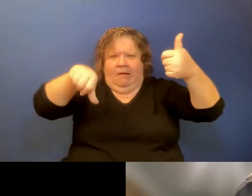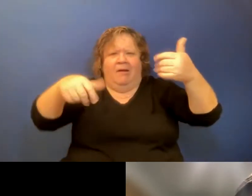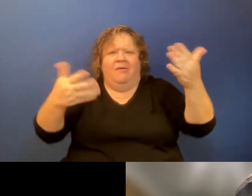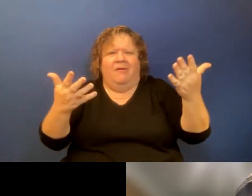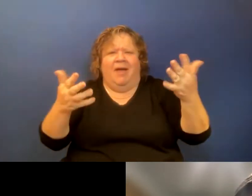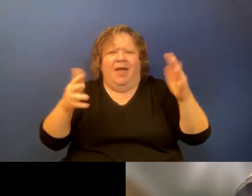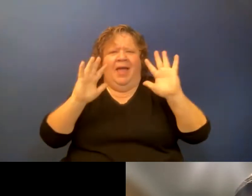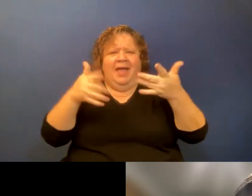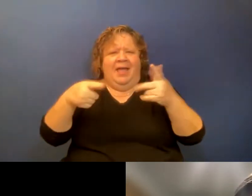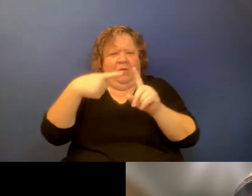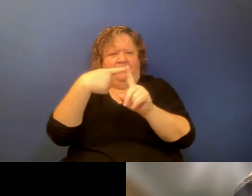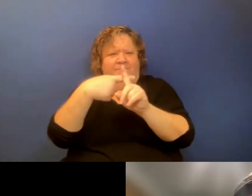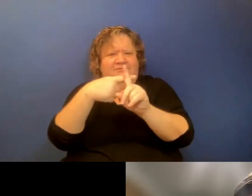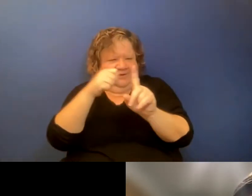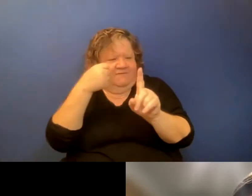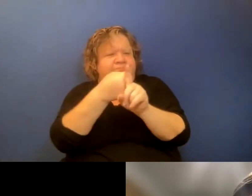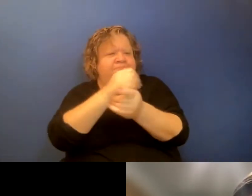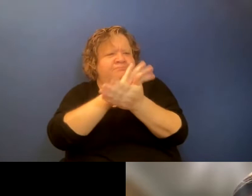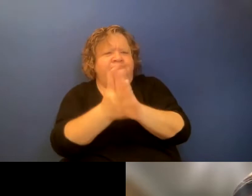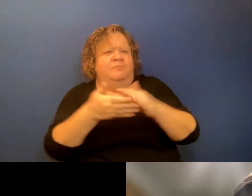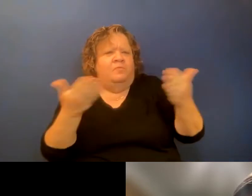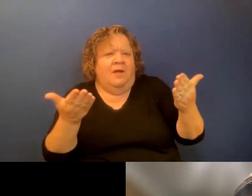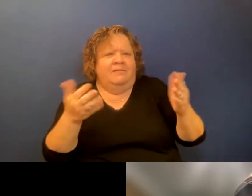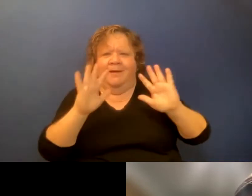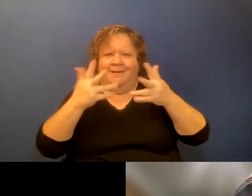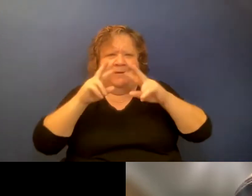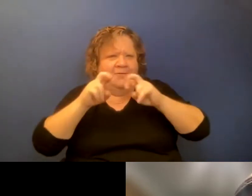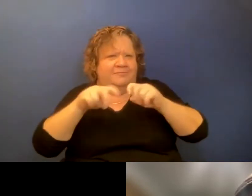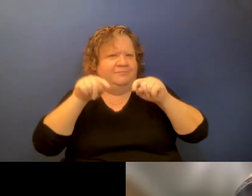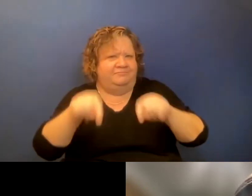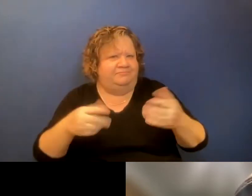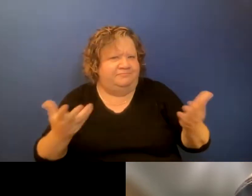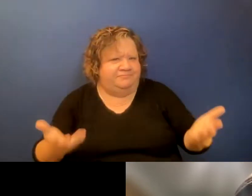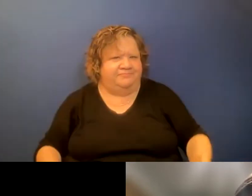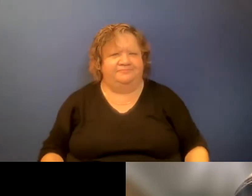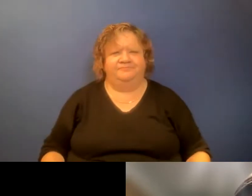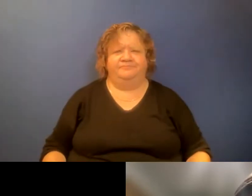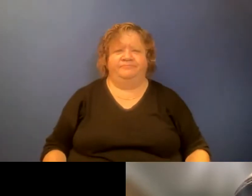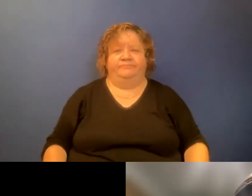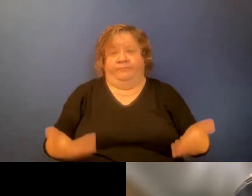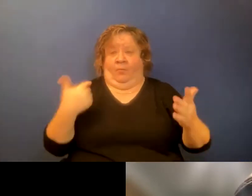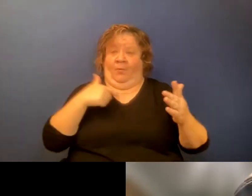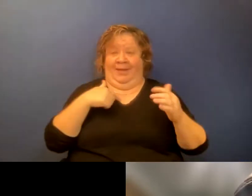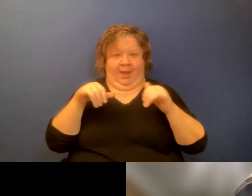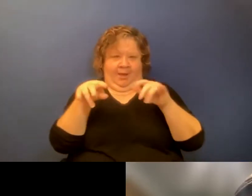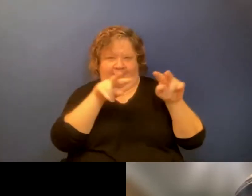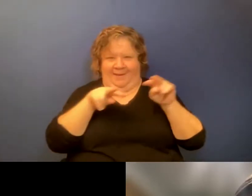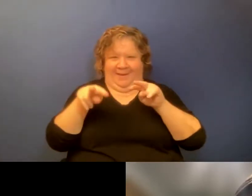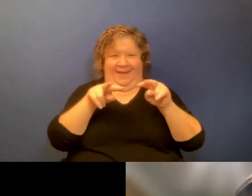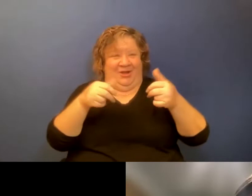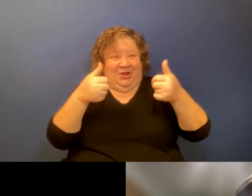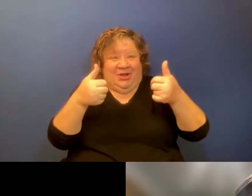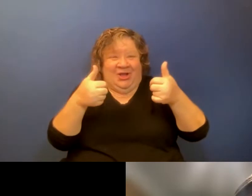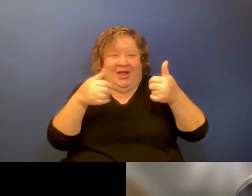we don't really know about so well. And I guess that's what ThinkPlace can help us with, right,